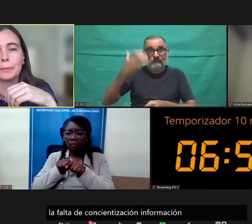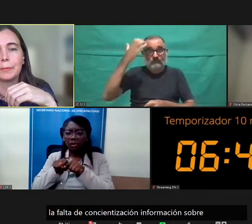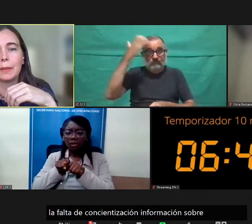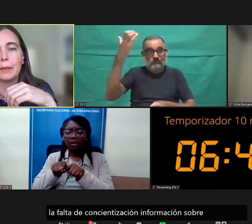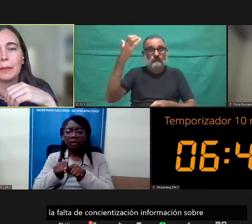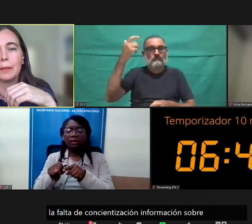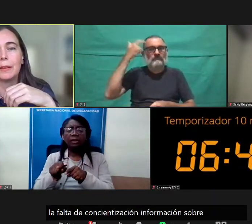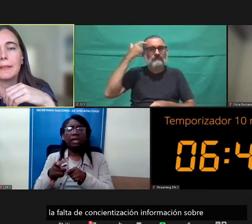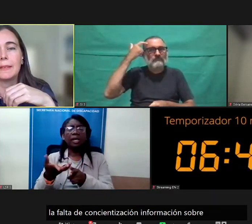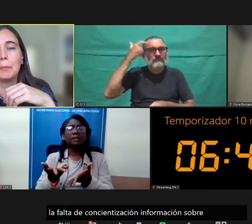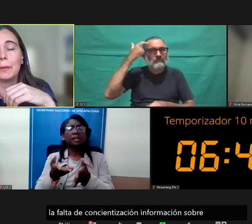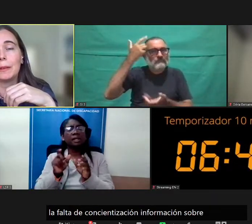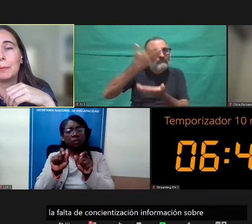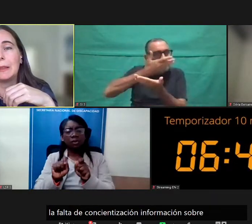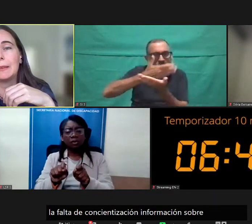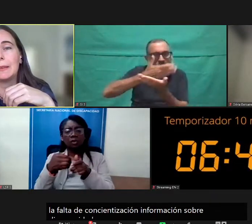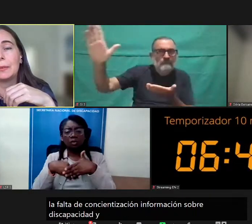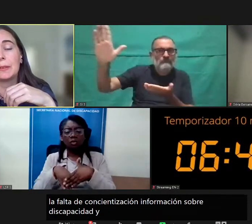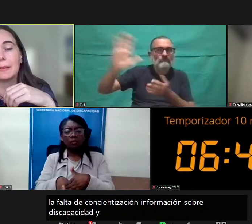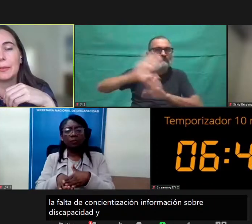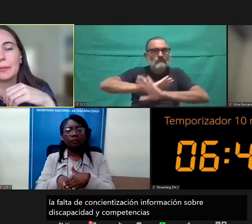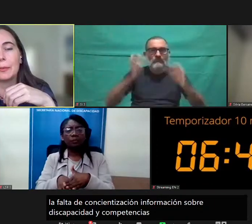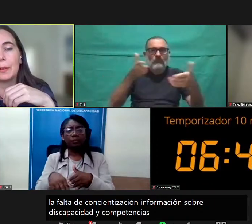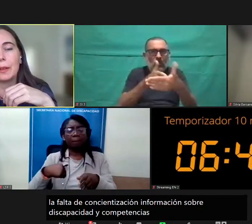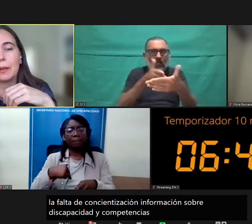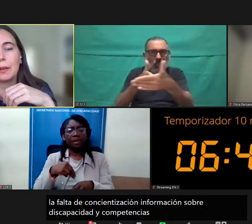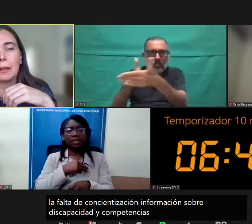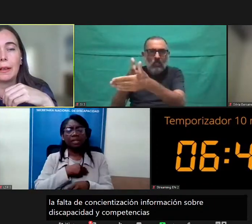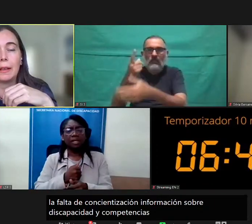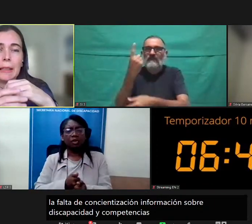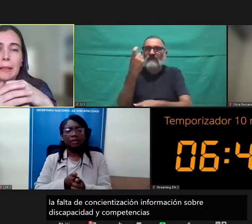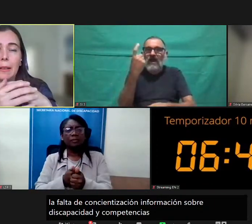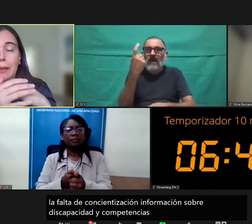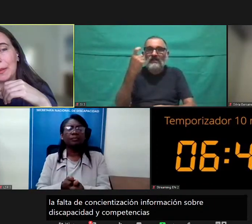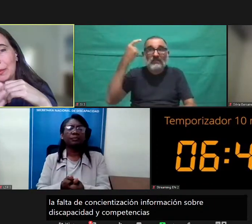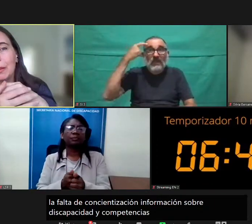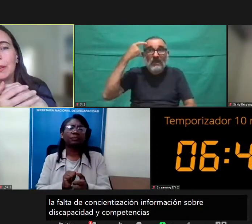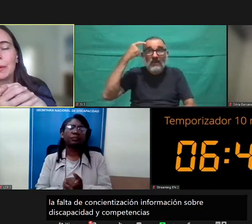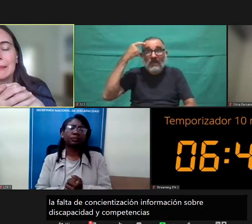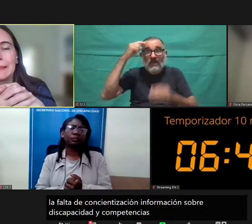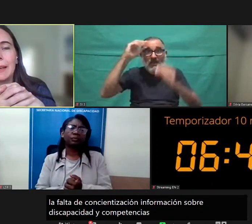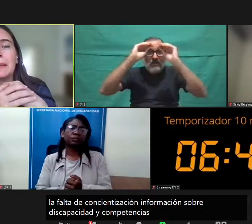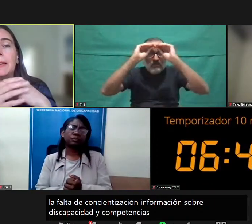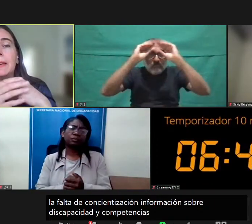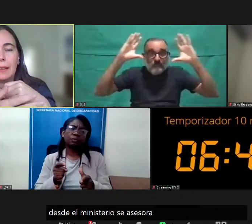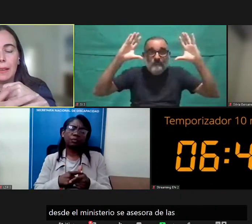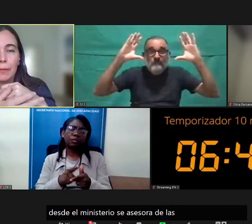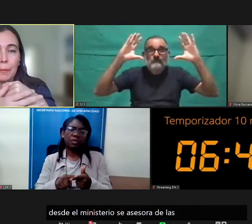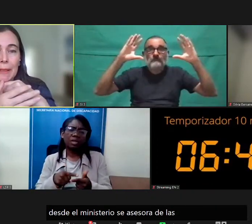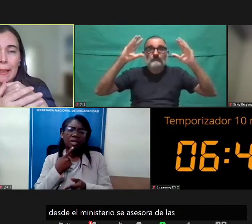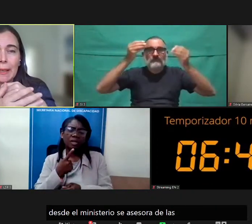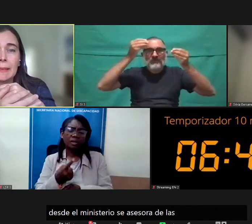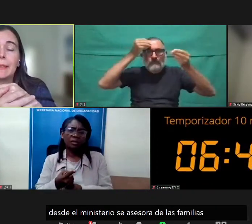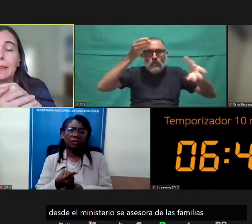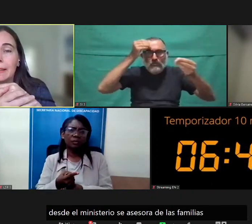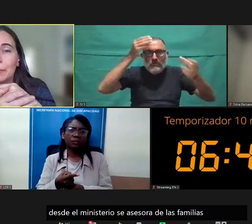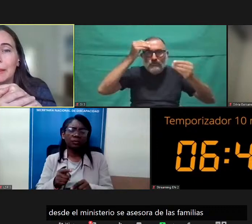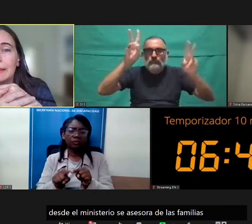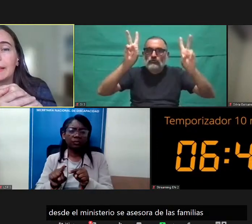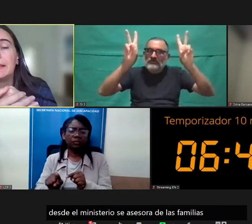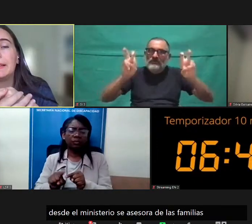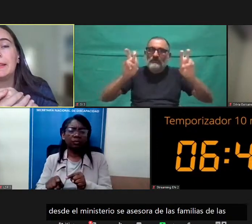teachers for inclusive education likewise from the ministry we provide advice for persons with